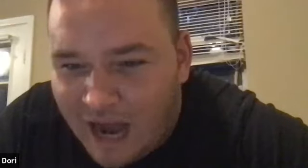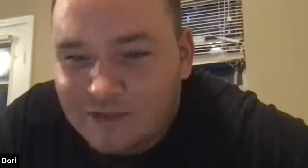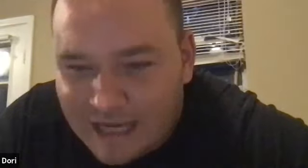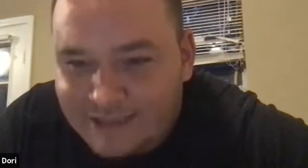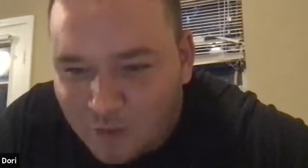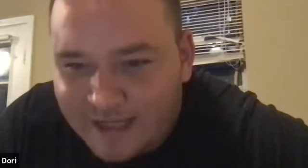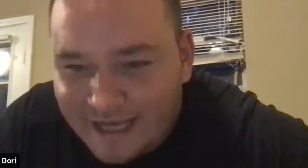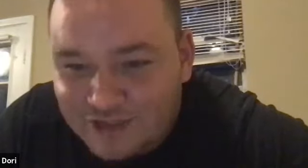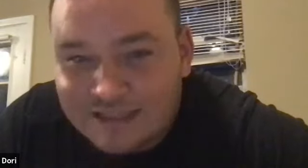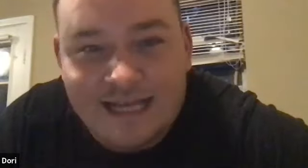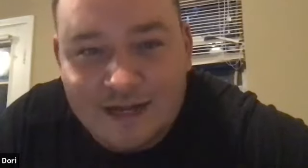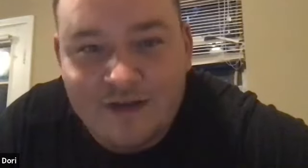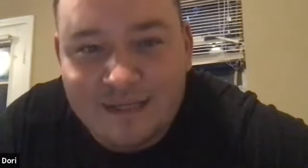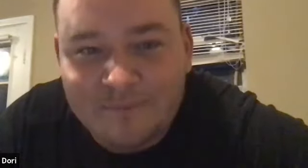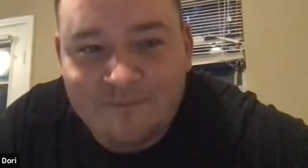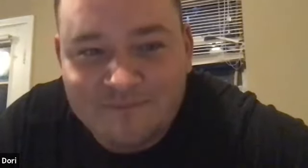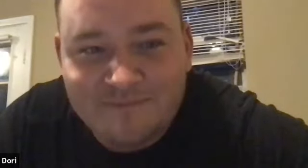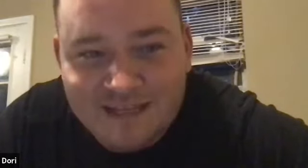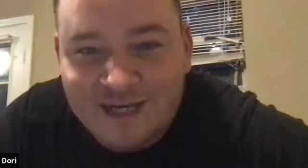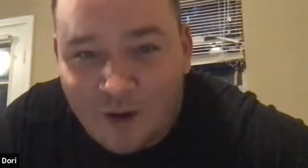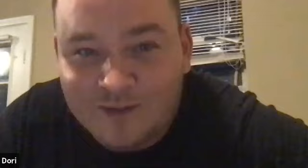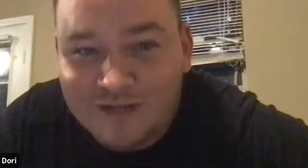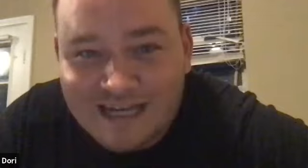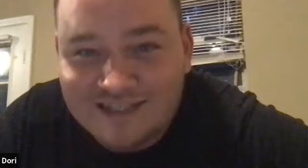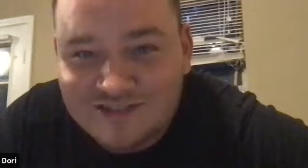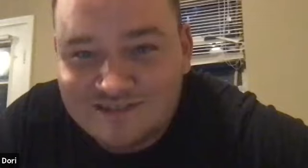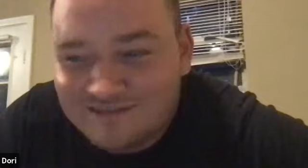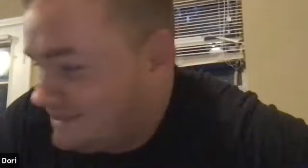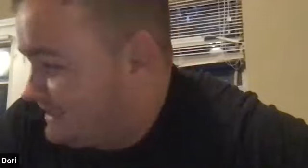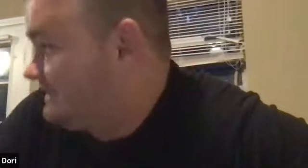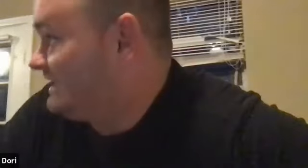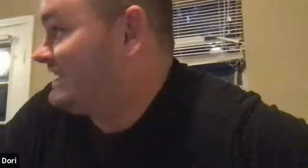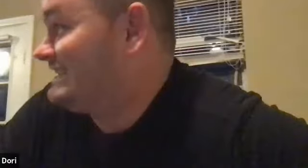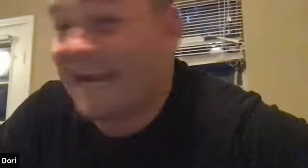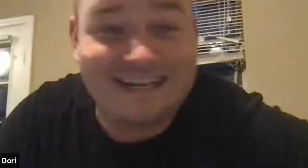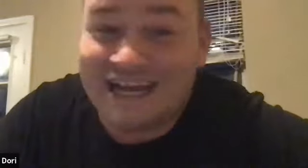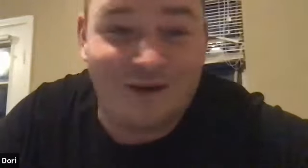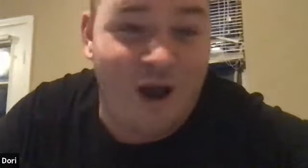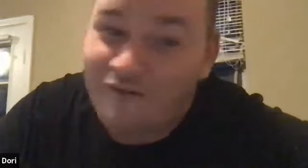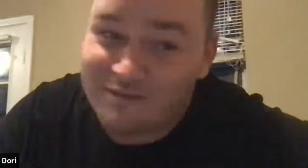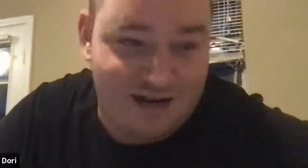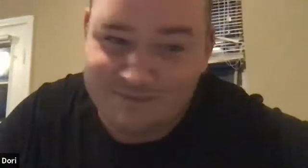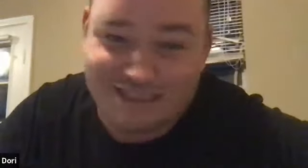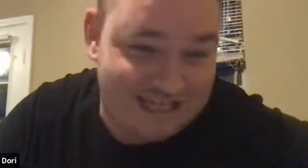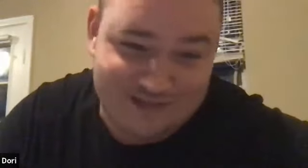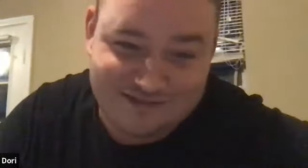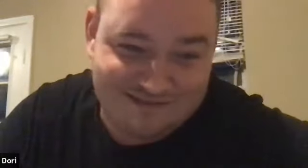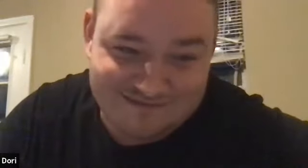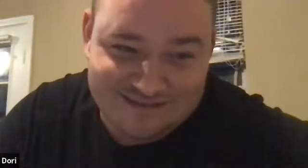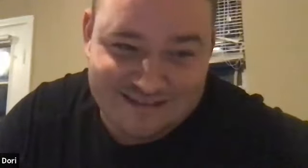would sign DoorDash. That's exactly right. All DoorDash. Because I ain't even got no coffee pot up in this house.